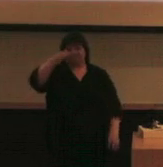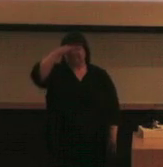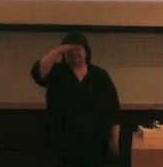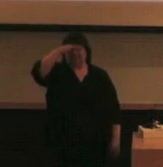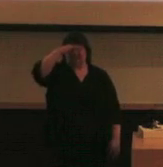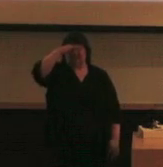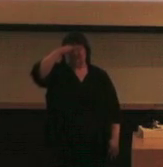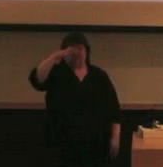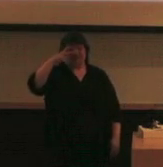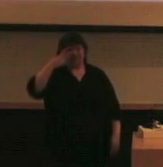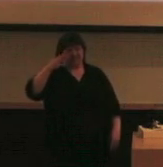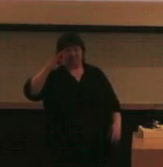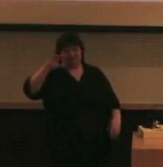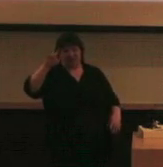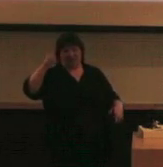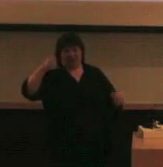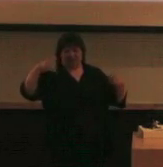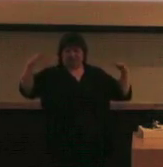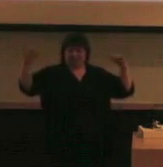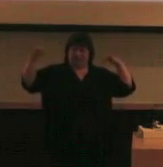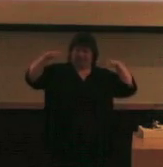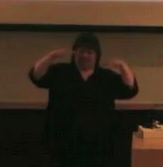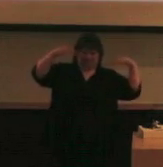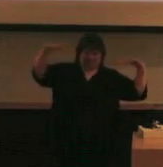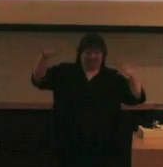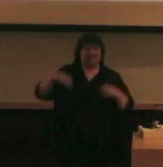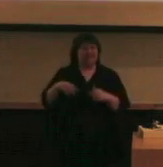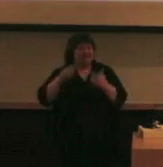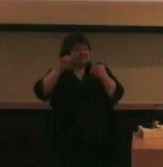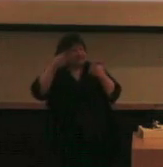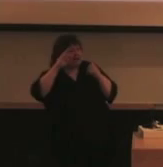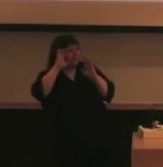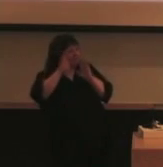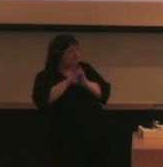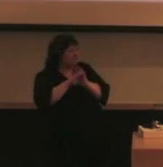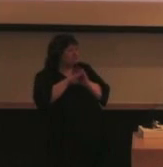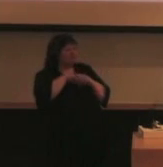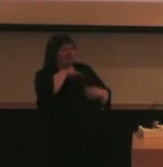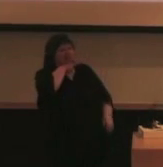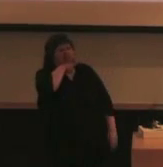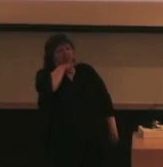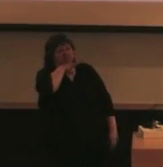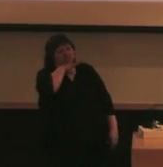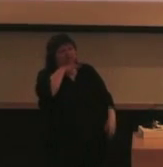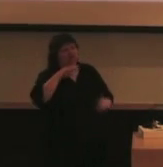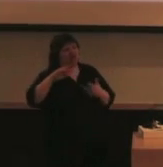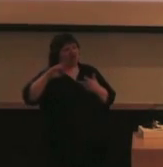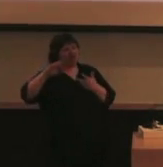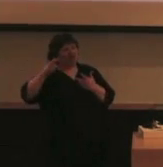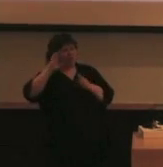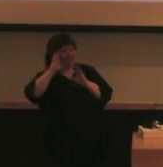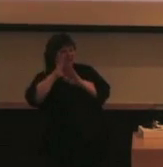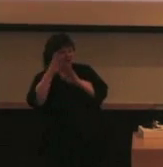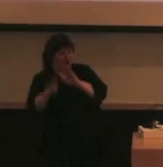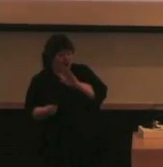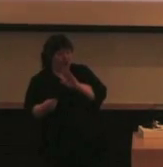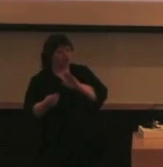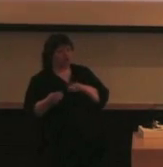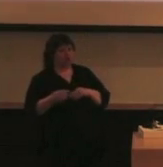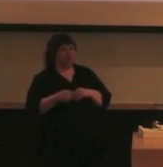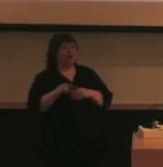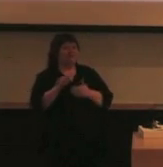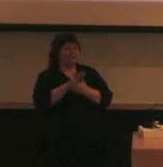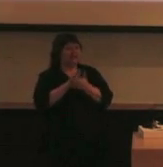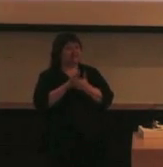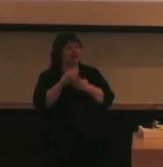see flies coming off them. There's another picture here, they look disheveled. Another picture here that's missing, which was pretty